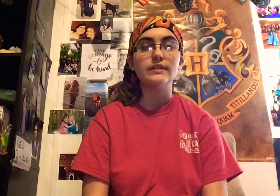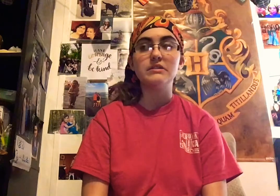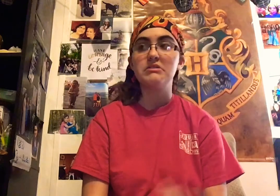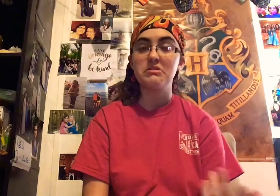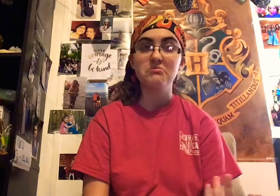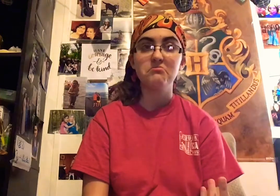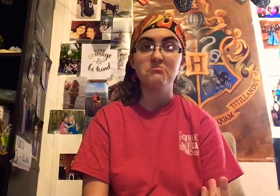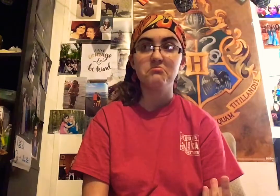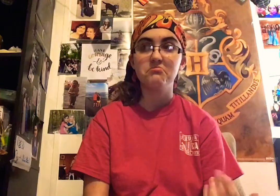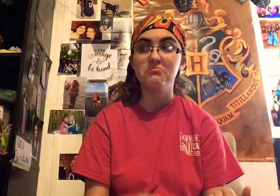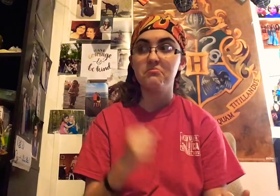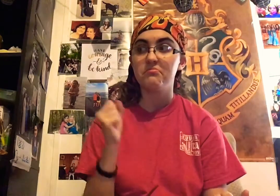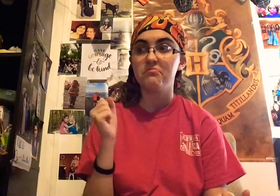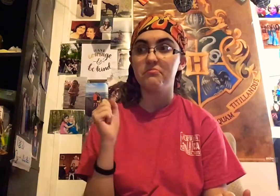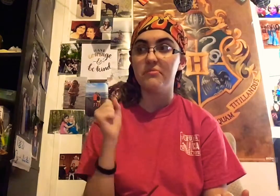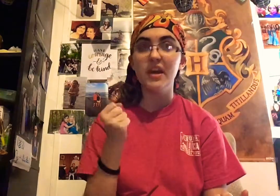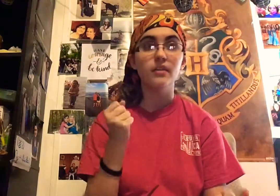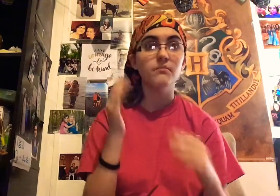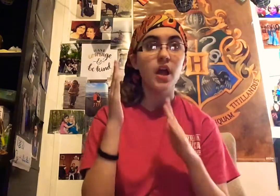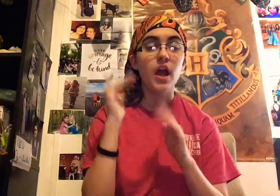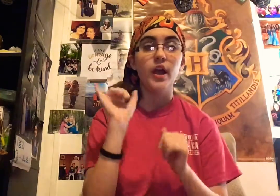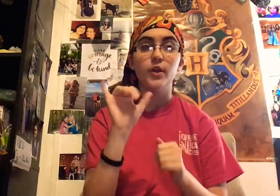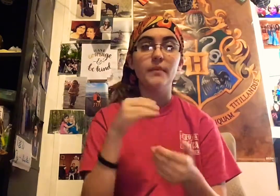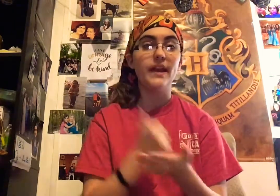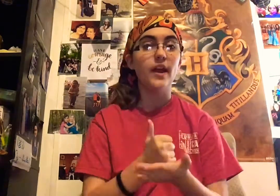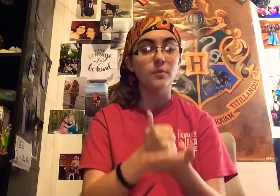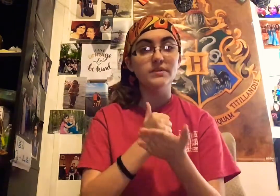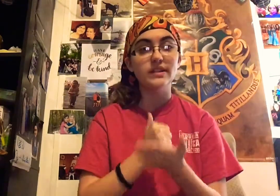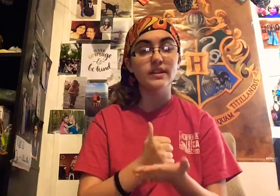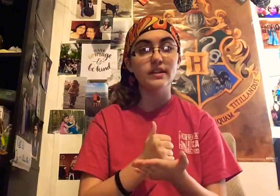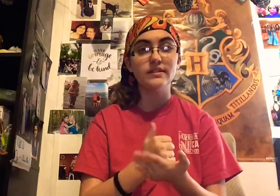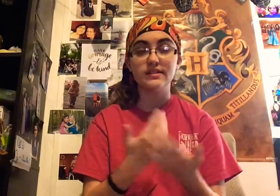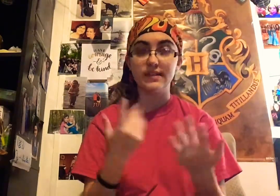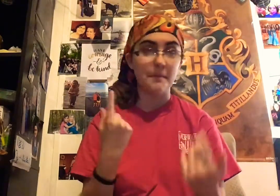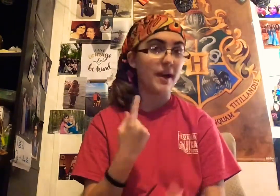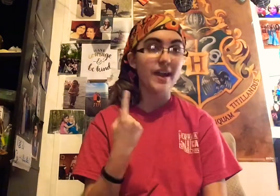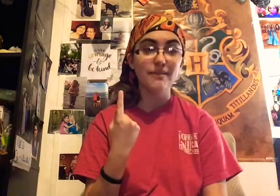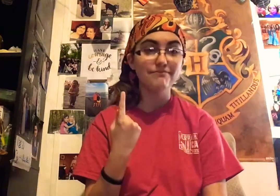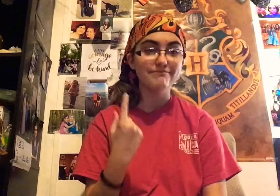And yeah, I hope that helped somebody.